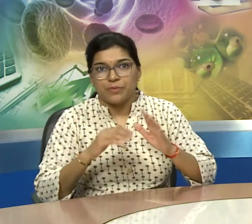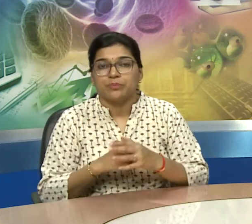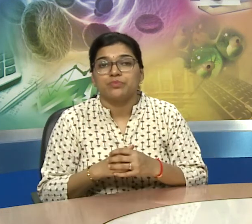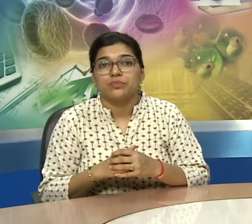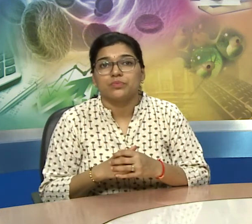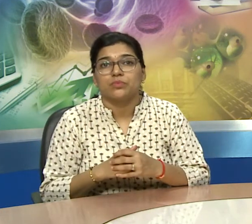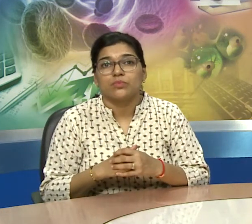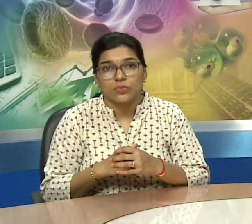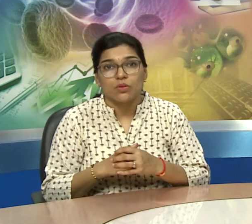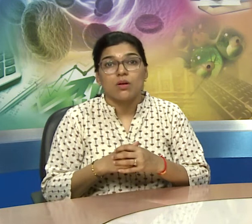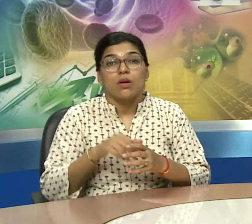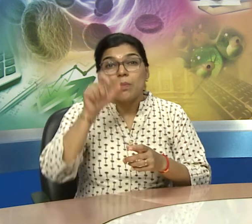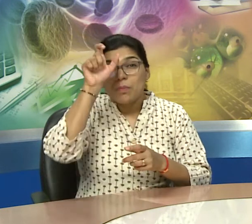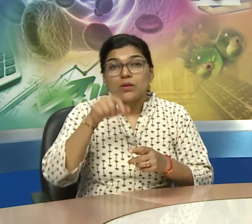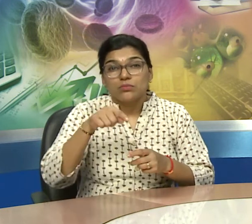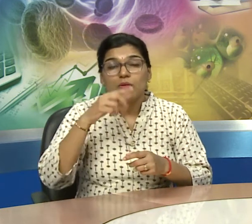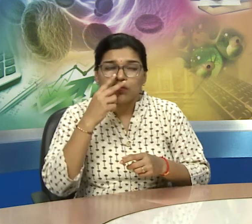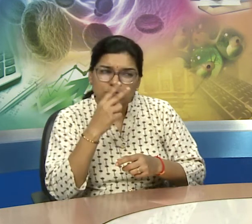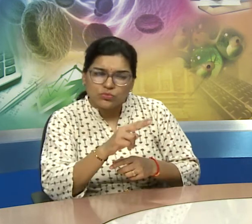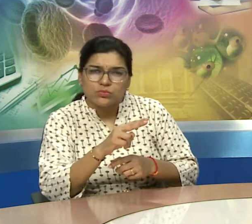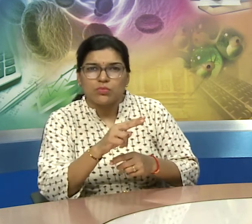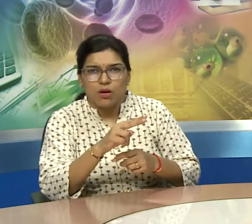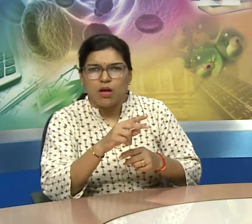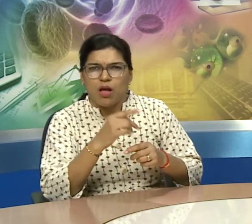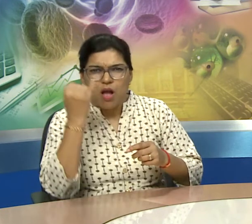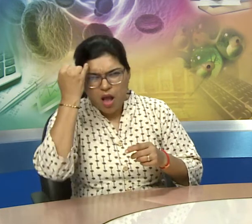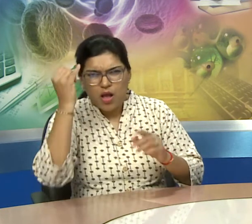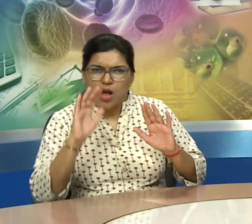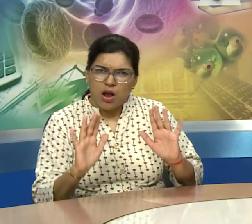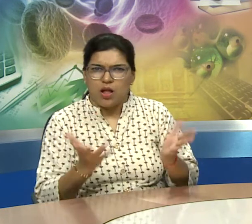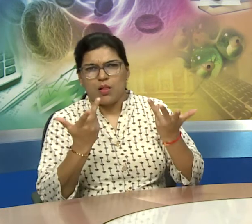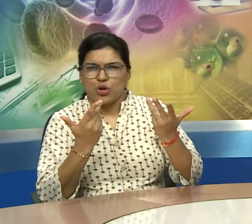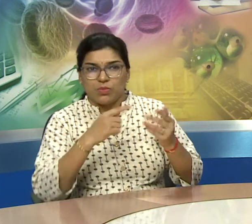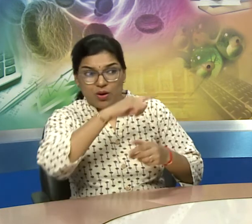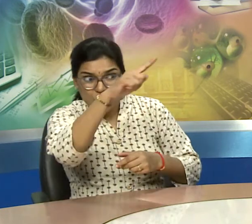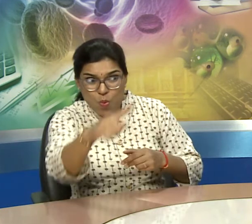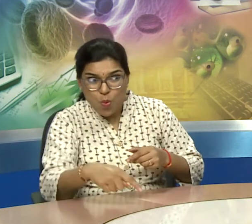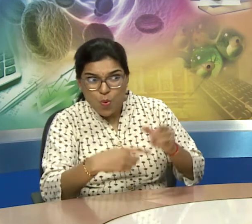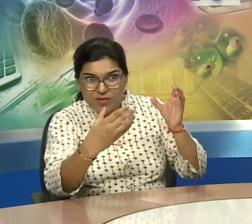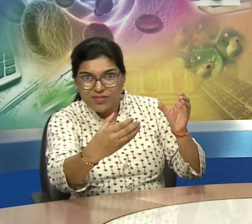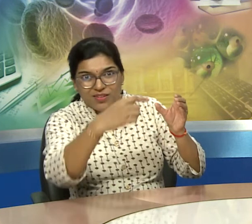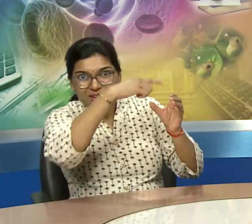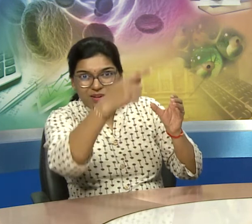So you can see on the screen that by about 3000 BC, BC means before